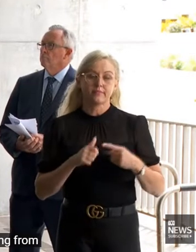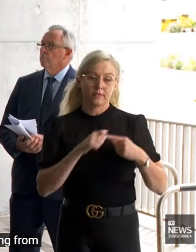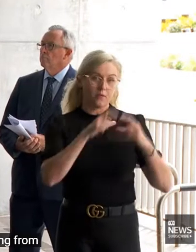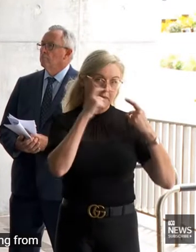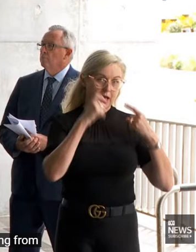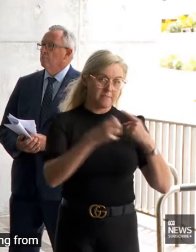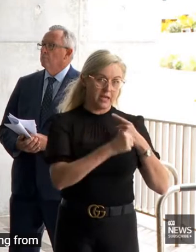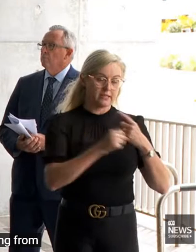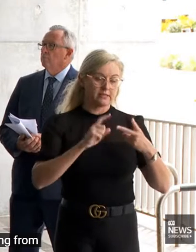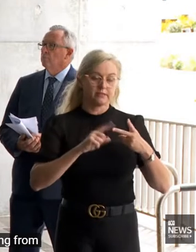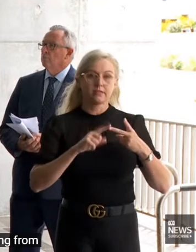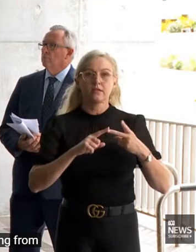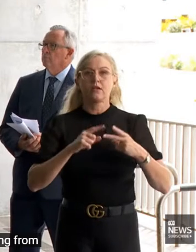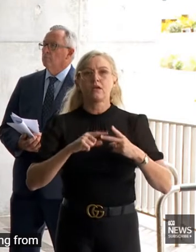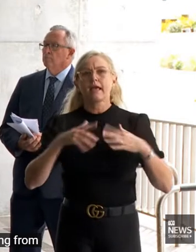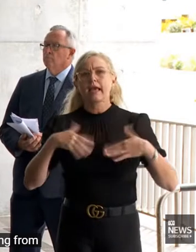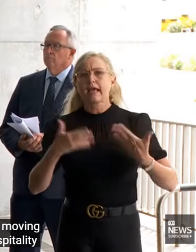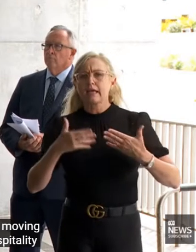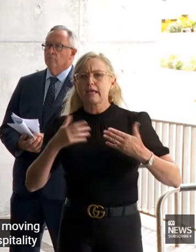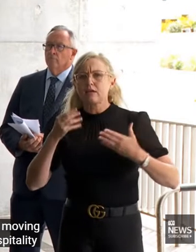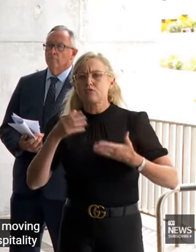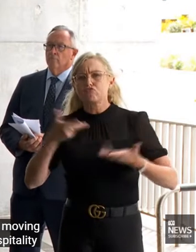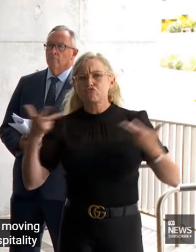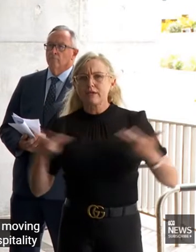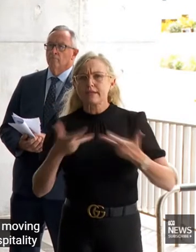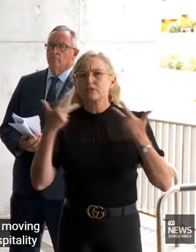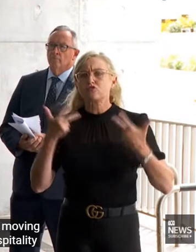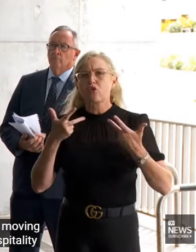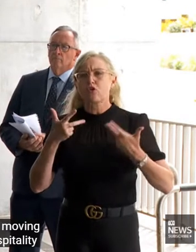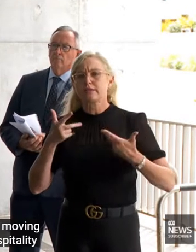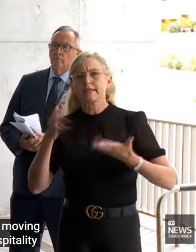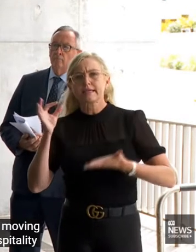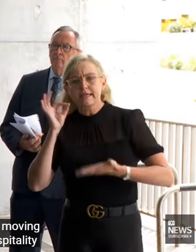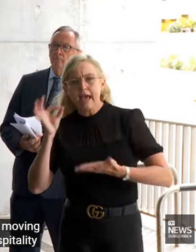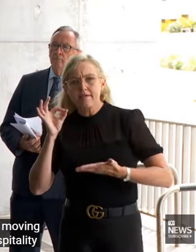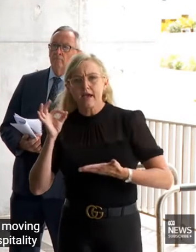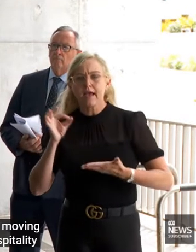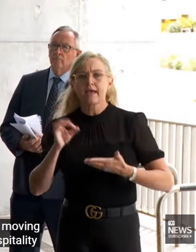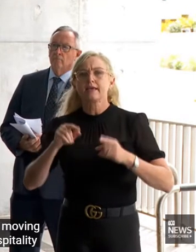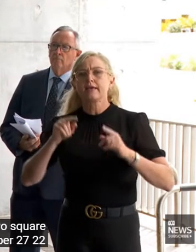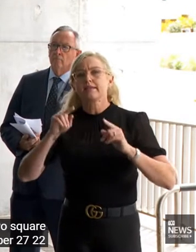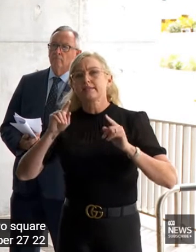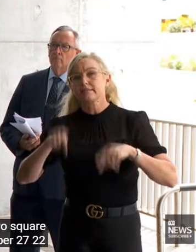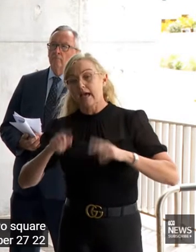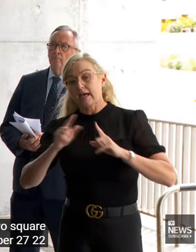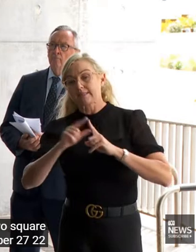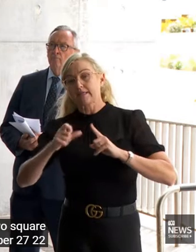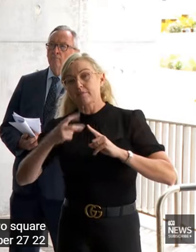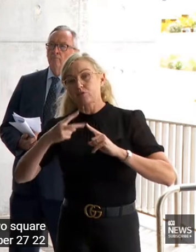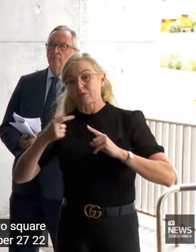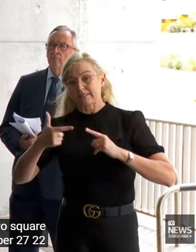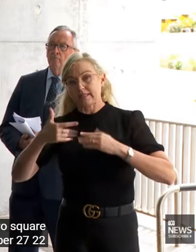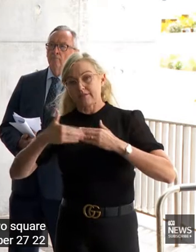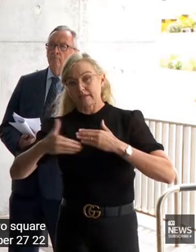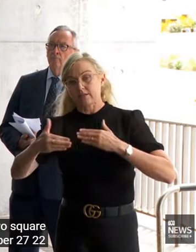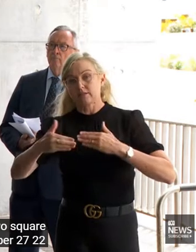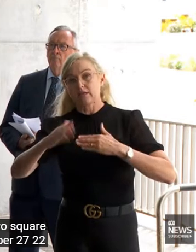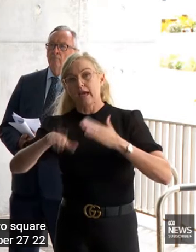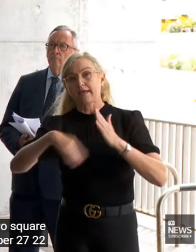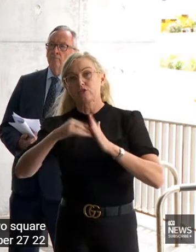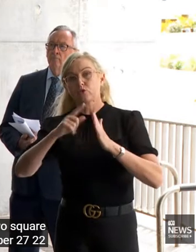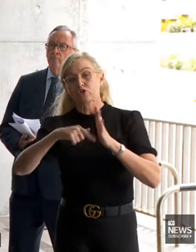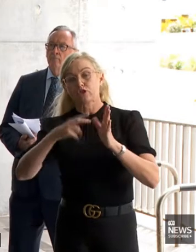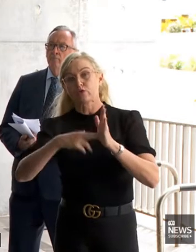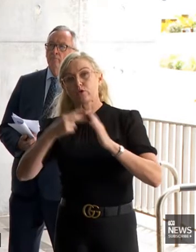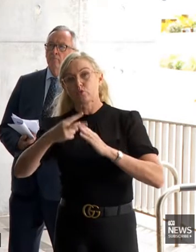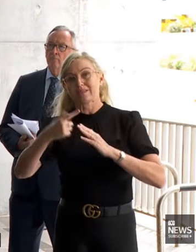for hospitality venues indoors to 2 square metres from December 27 to January